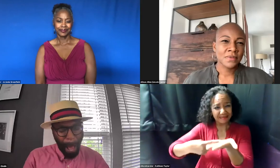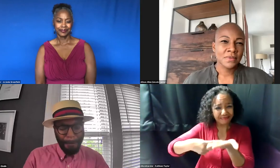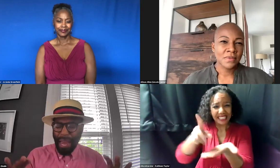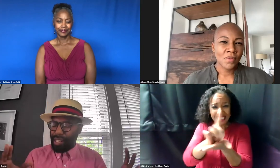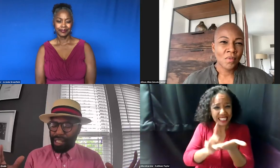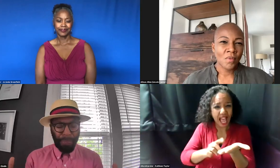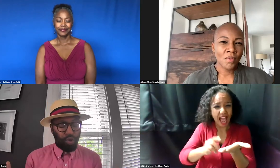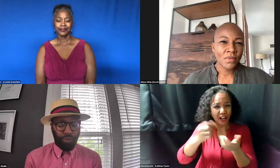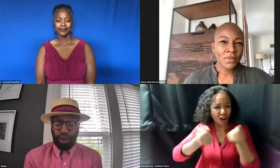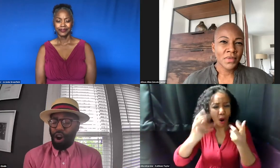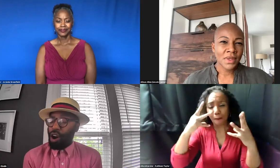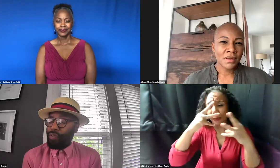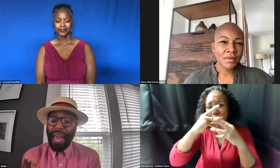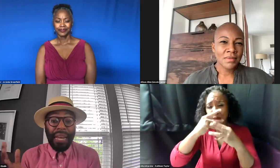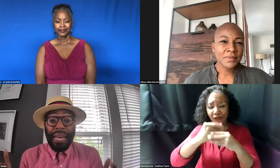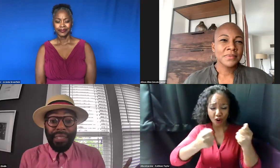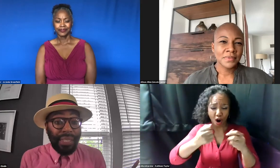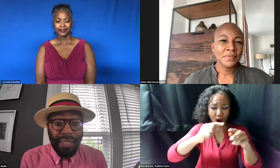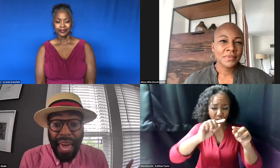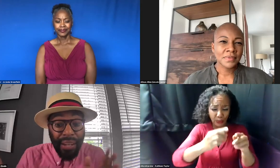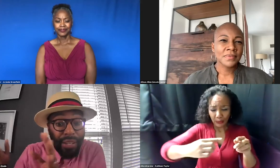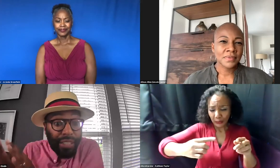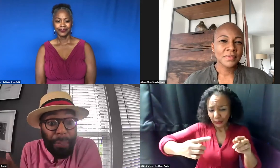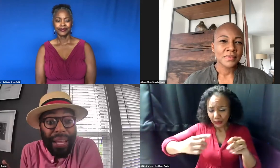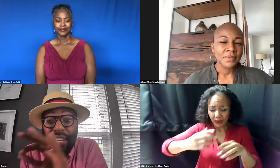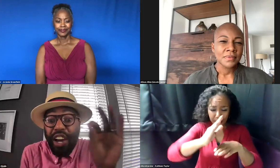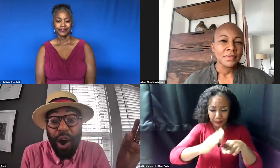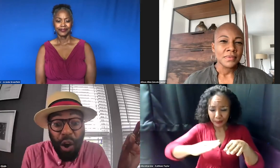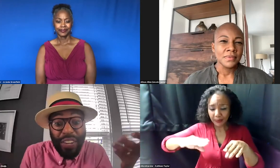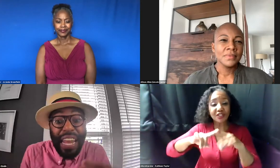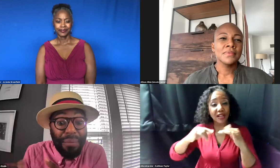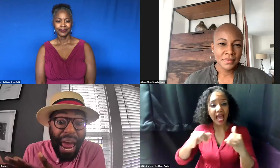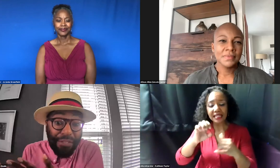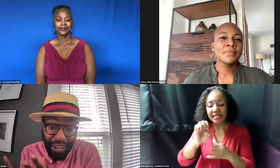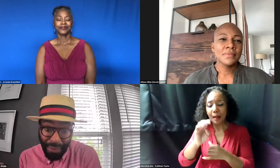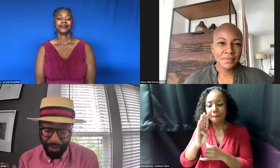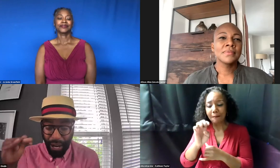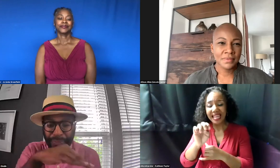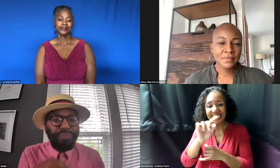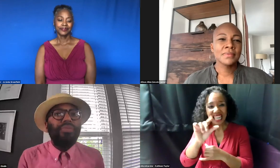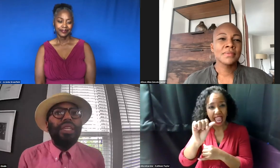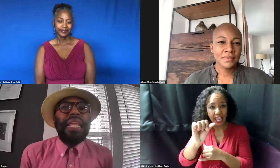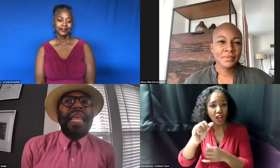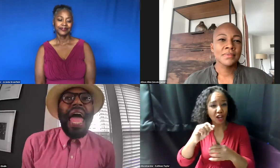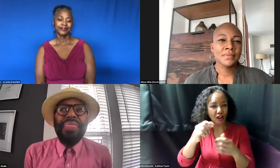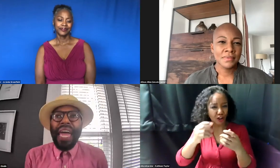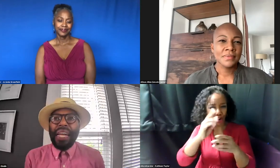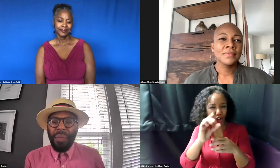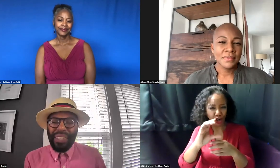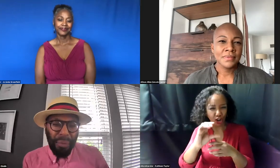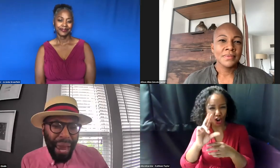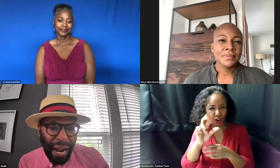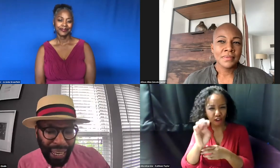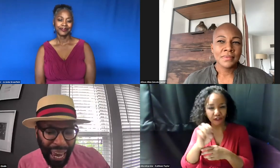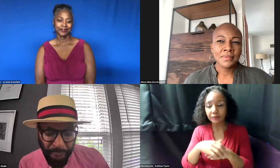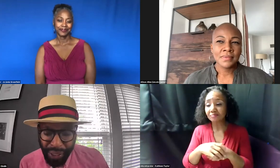this amazingly beautiful curve. And since then, there's a Benzier curve named after him, right? And then he